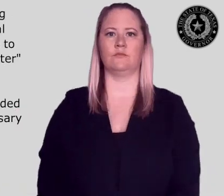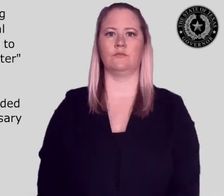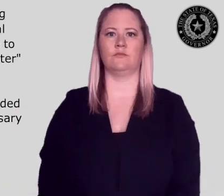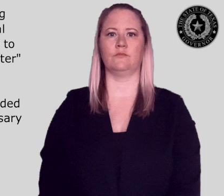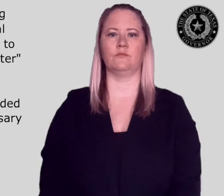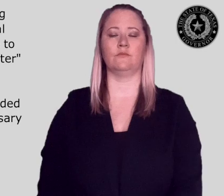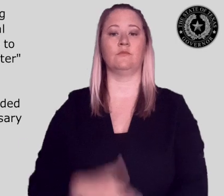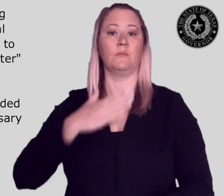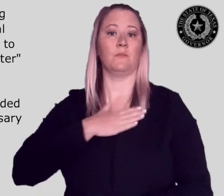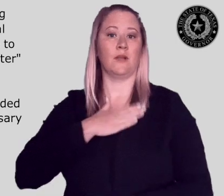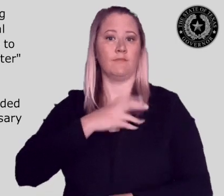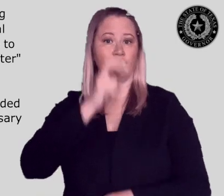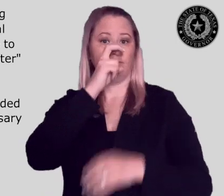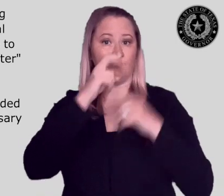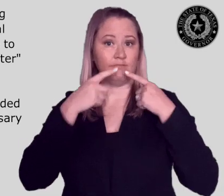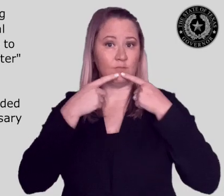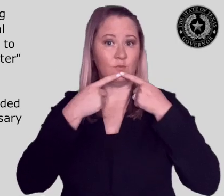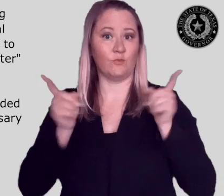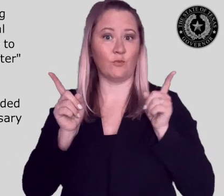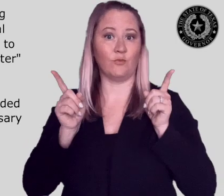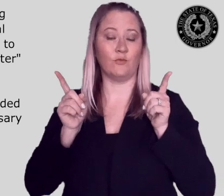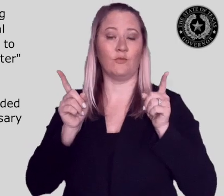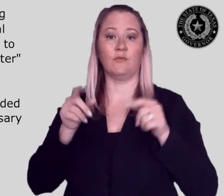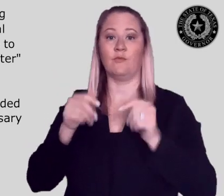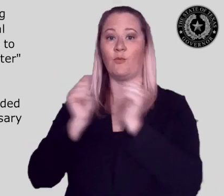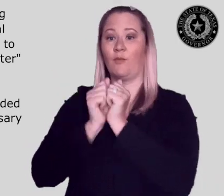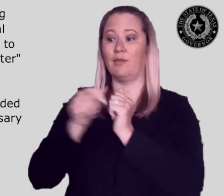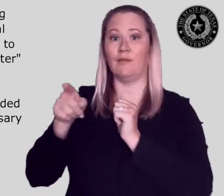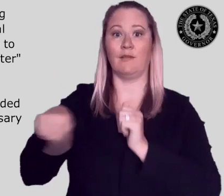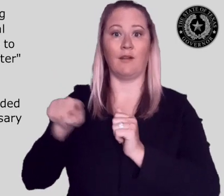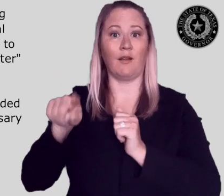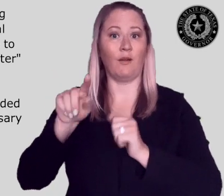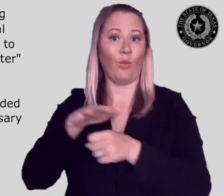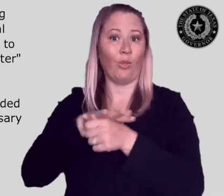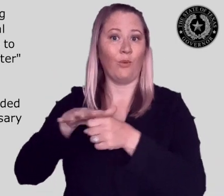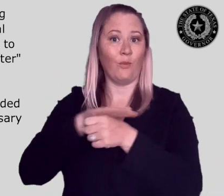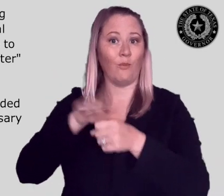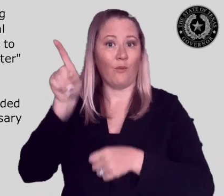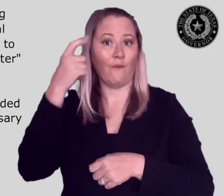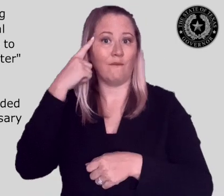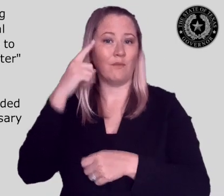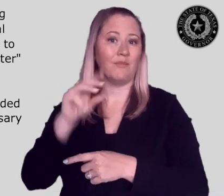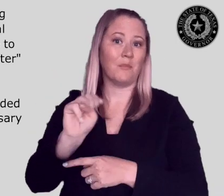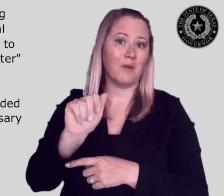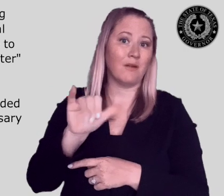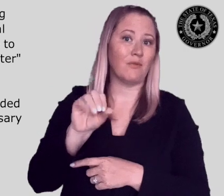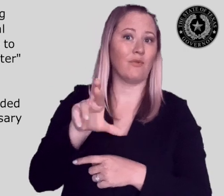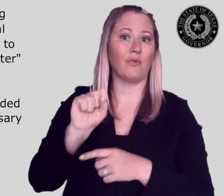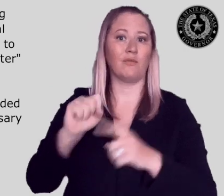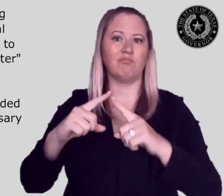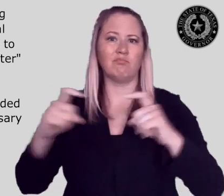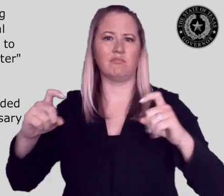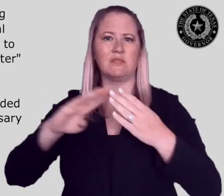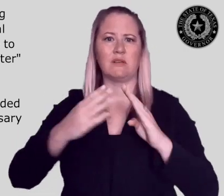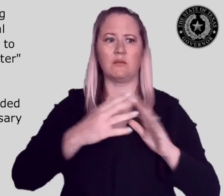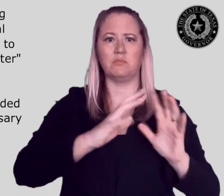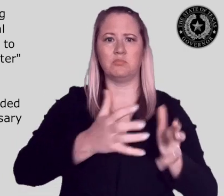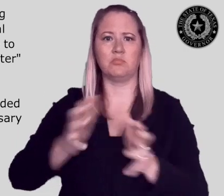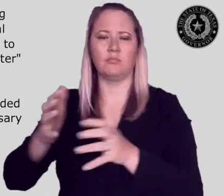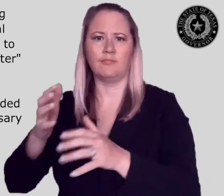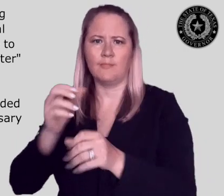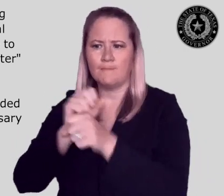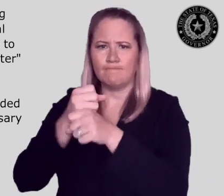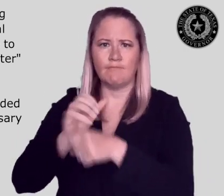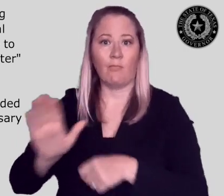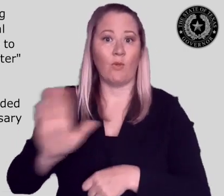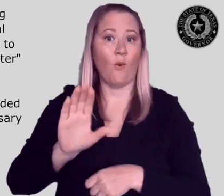that any conflicting order issued by local officials in response to the COVID-19 disaster is superseded,